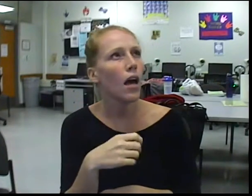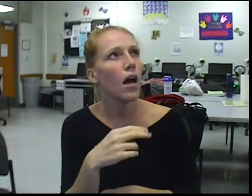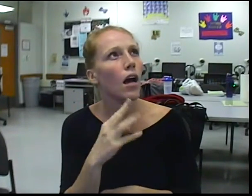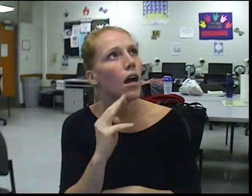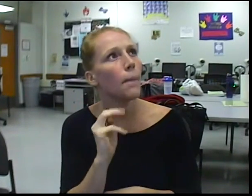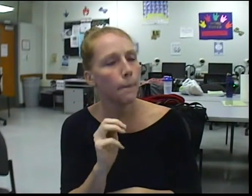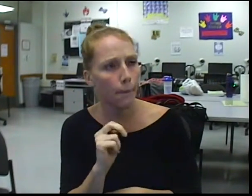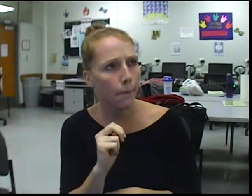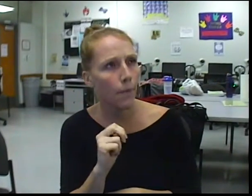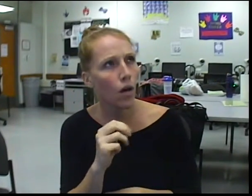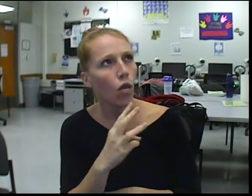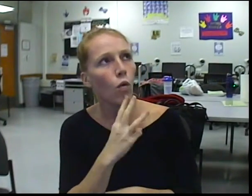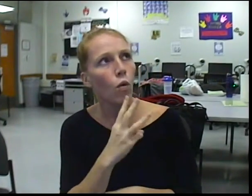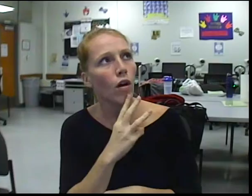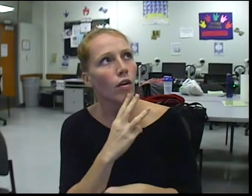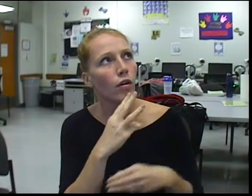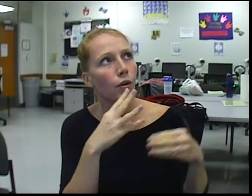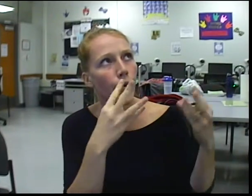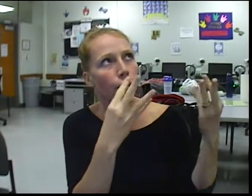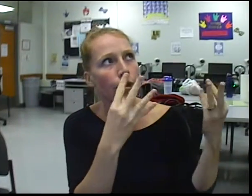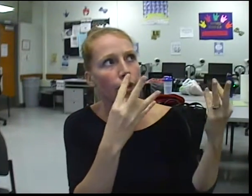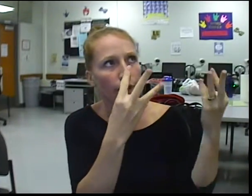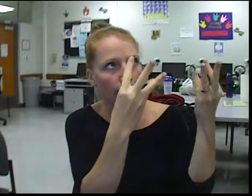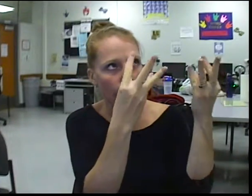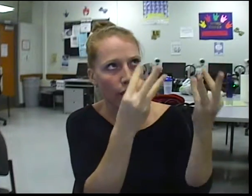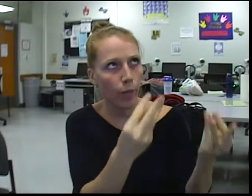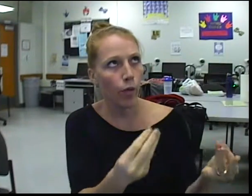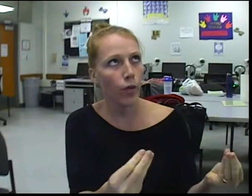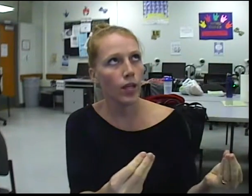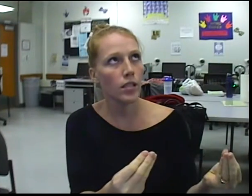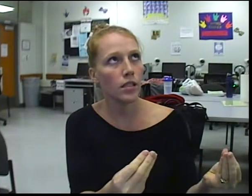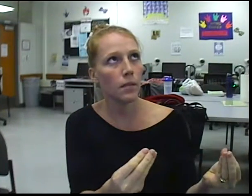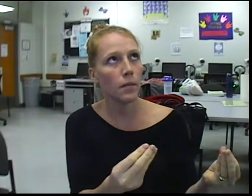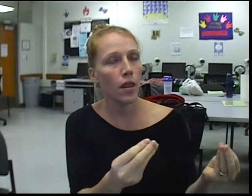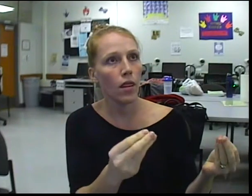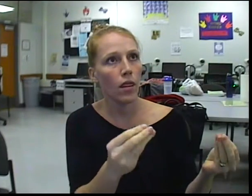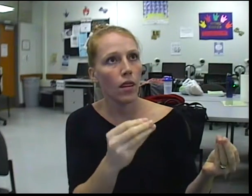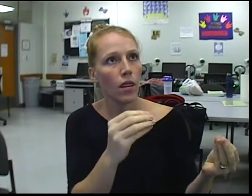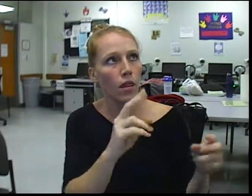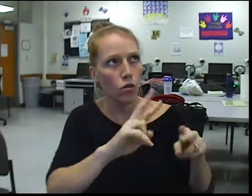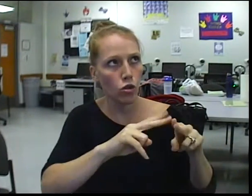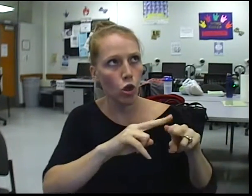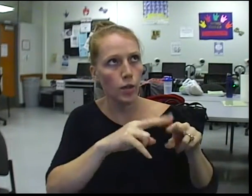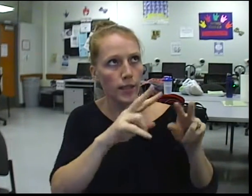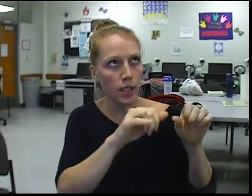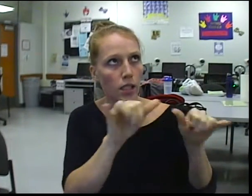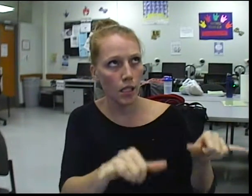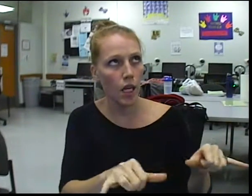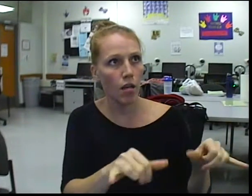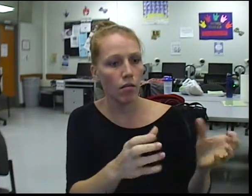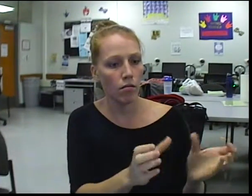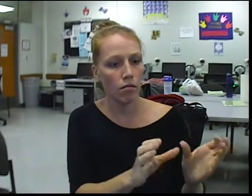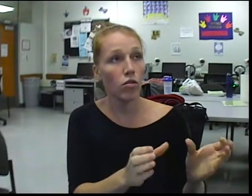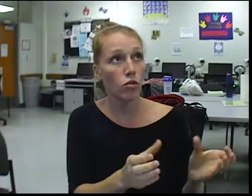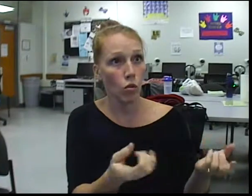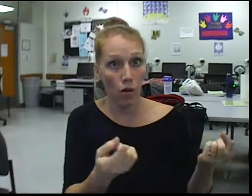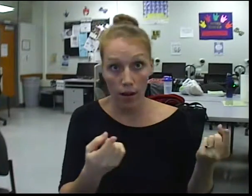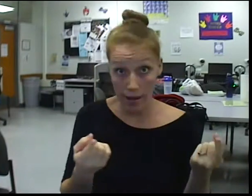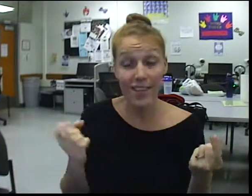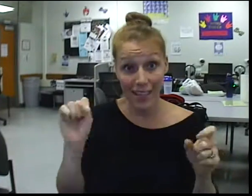Okay. Salt stays, evaporation, water rises to the top, runs down the side. You can collect that fresh water. Now, evaporation, this is